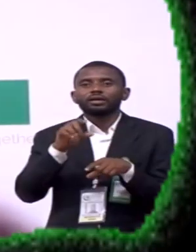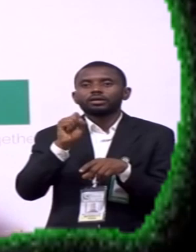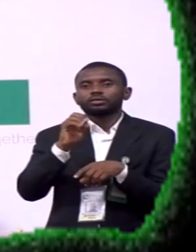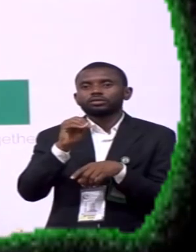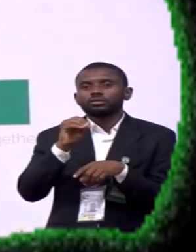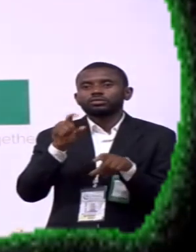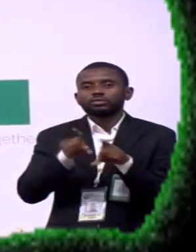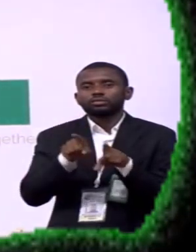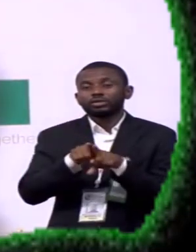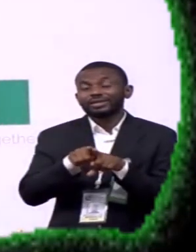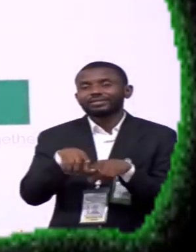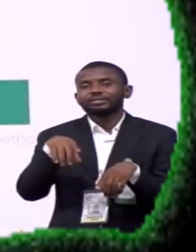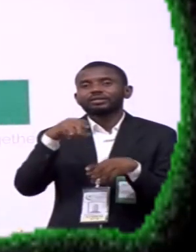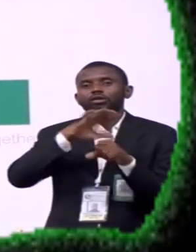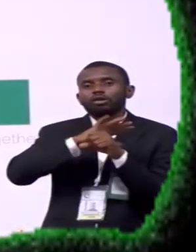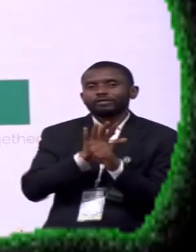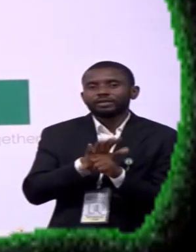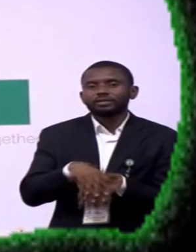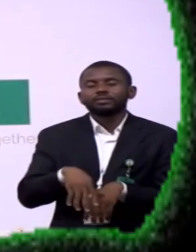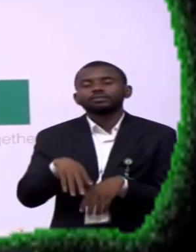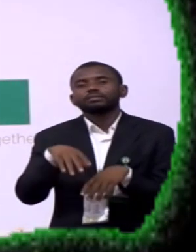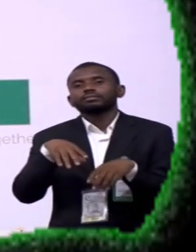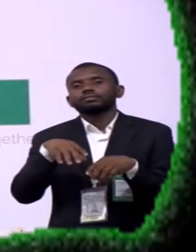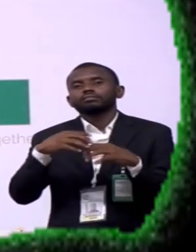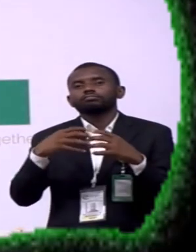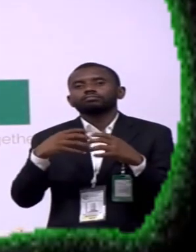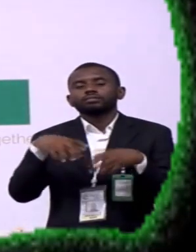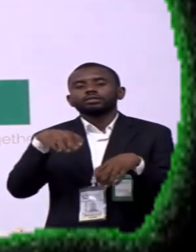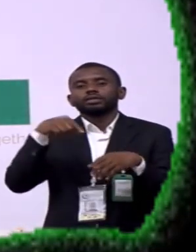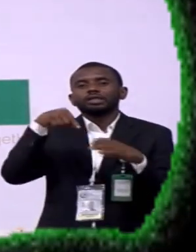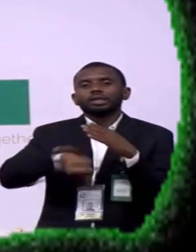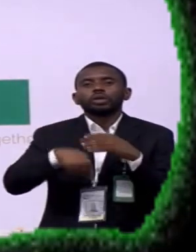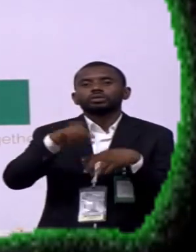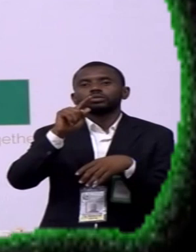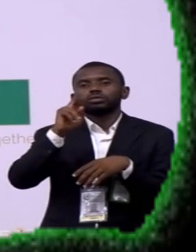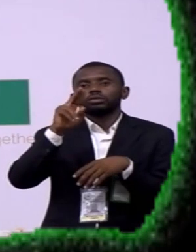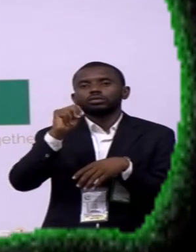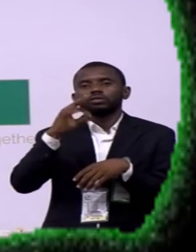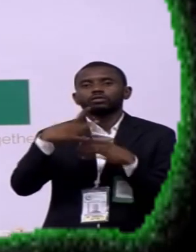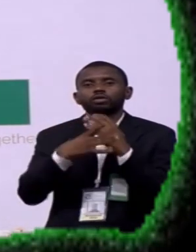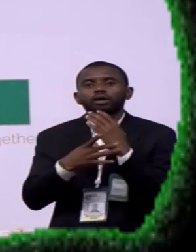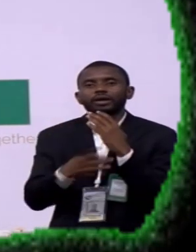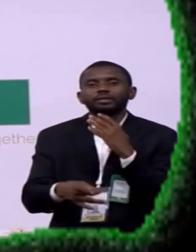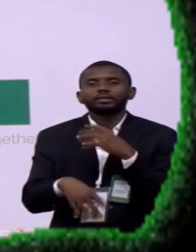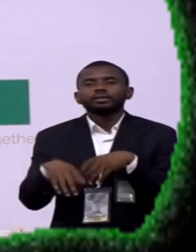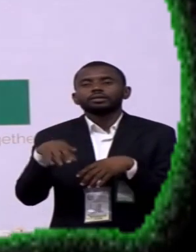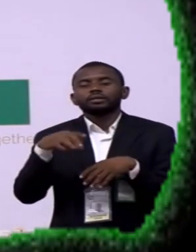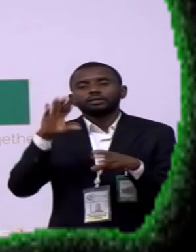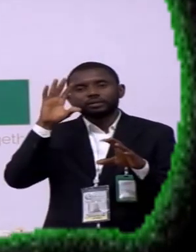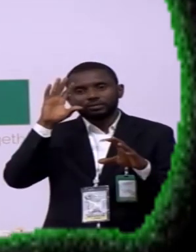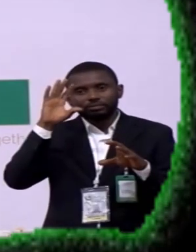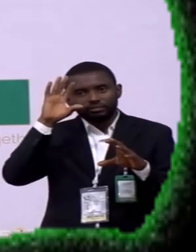the downturn in oil prices in the world market, and the present Russia-Ukrainian